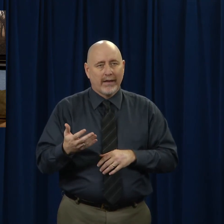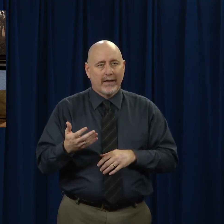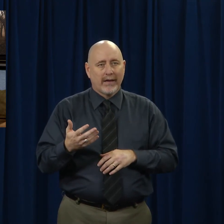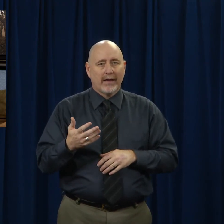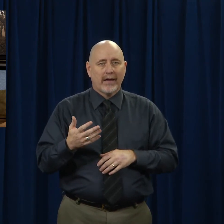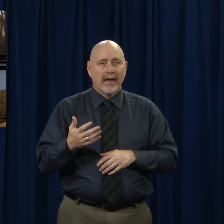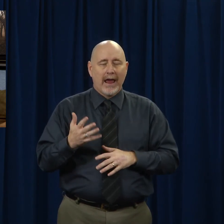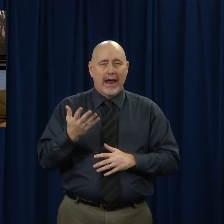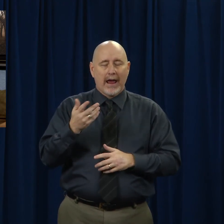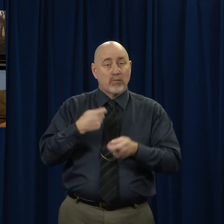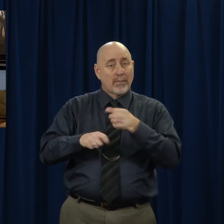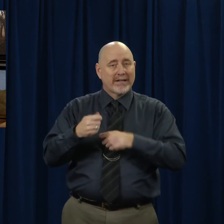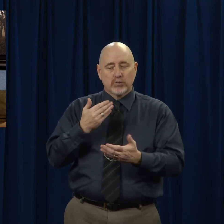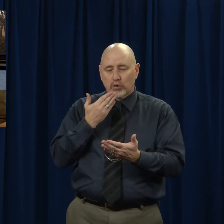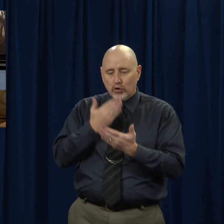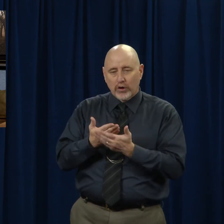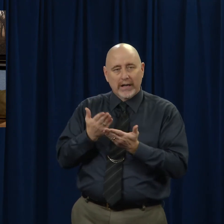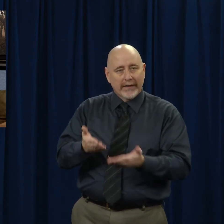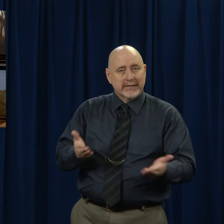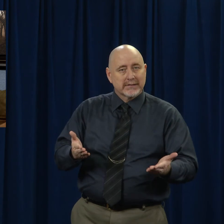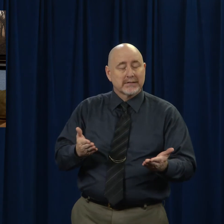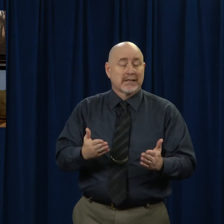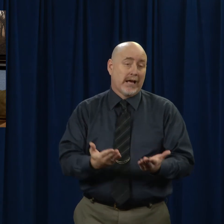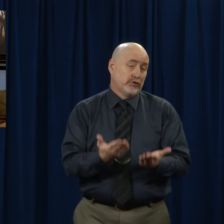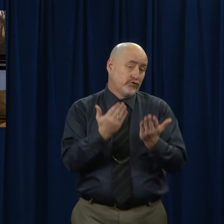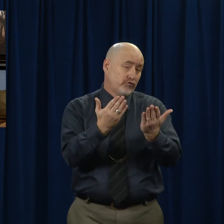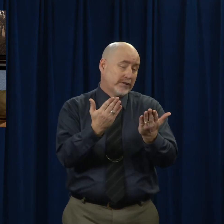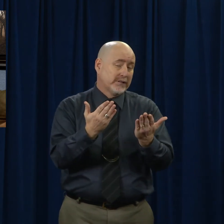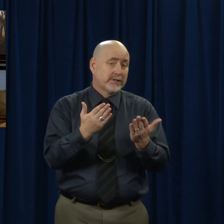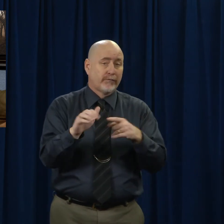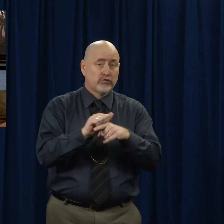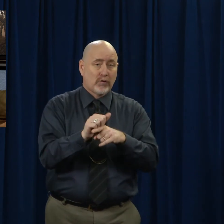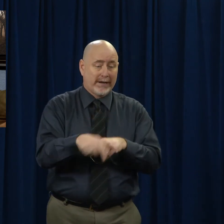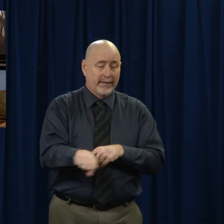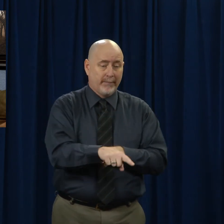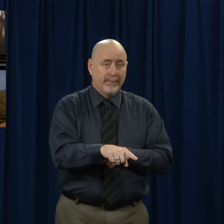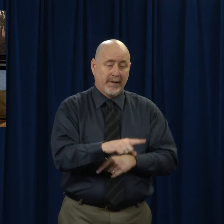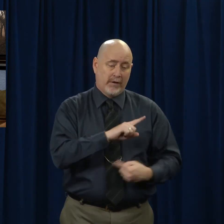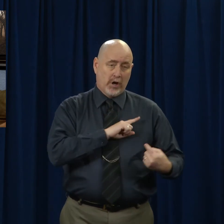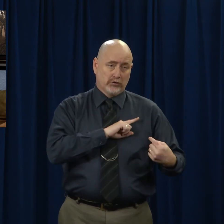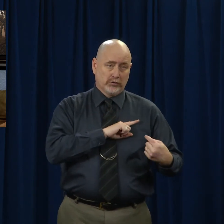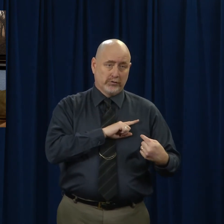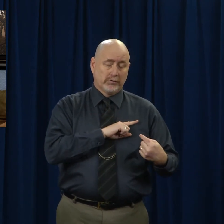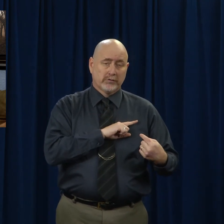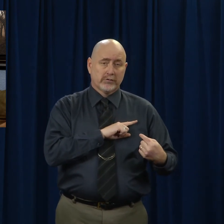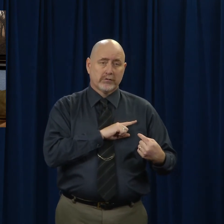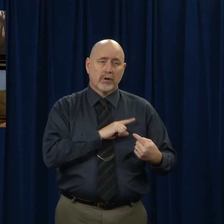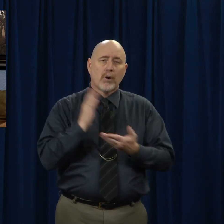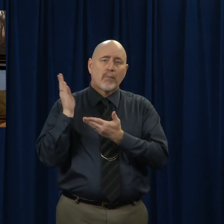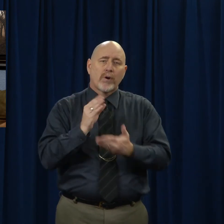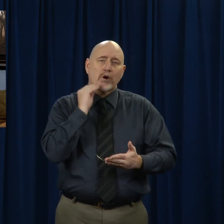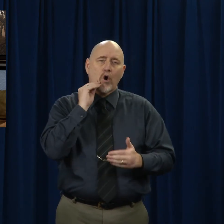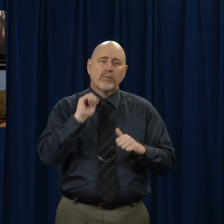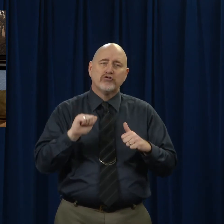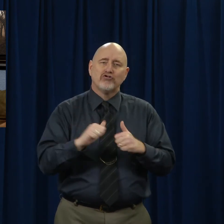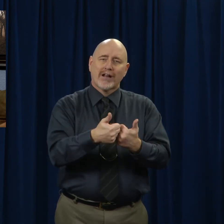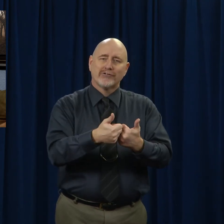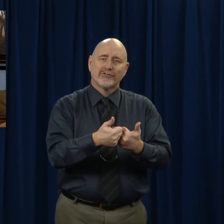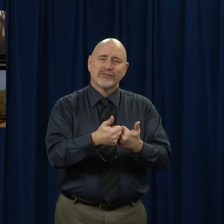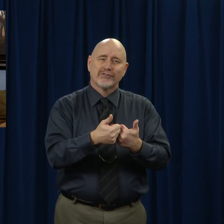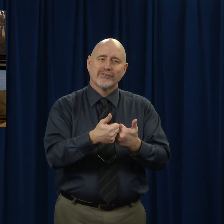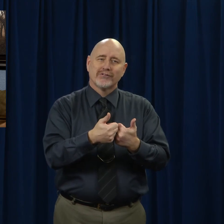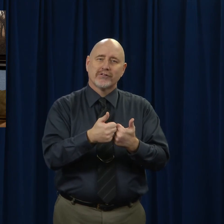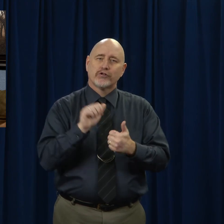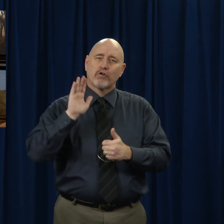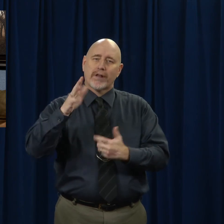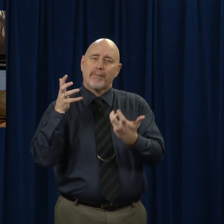then let's fill them up with good things. I would suggest that in training them in their conscience that you bring home challenges